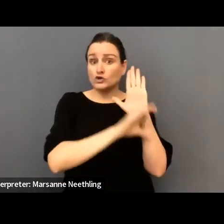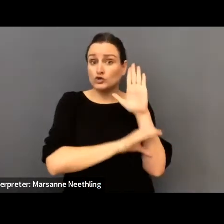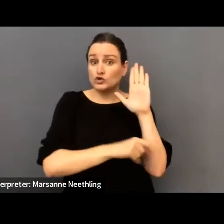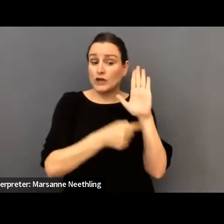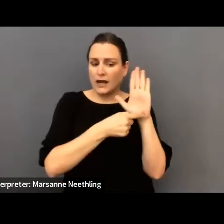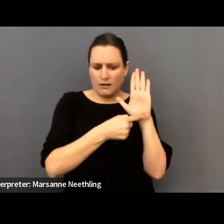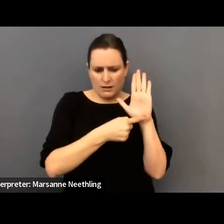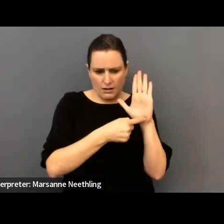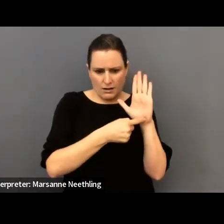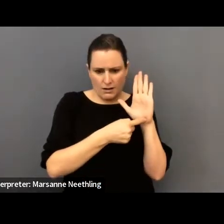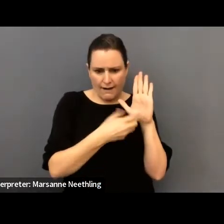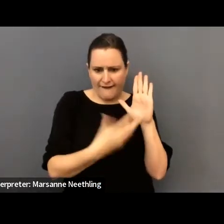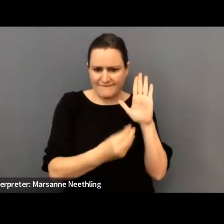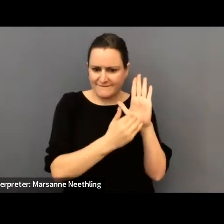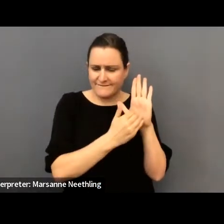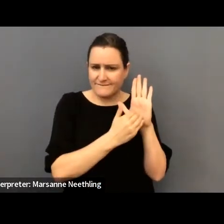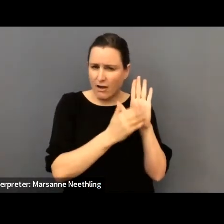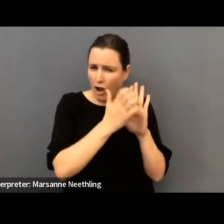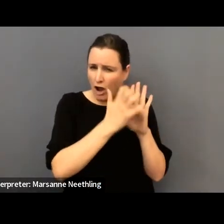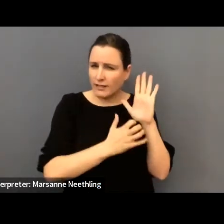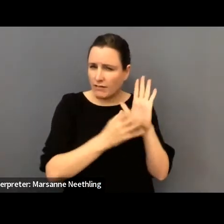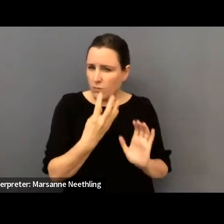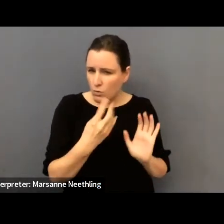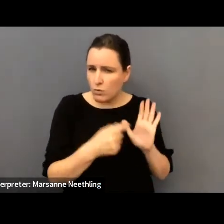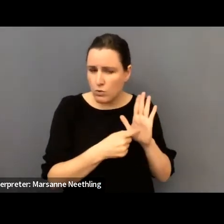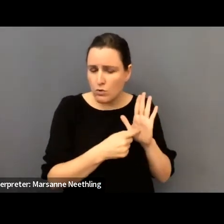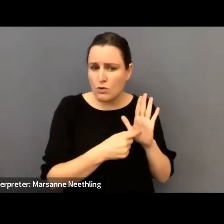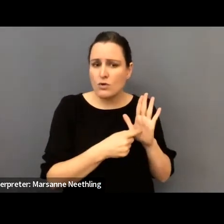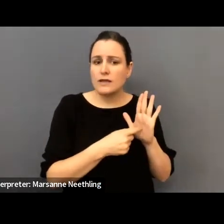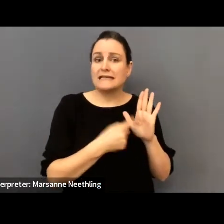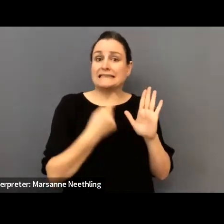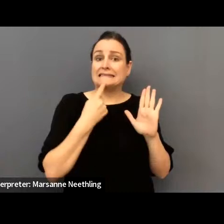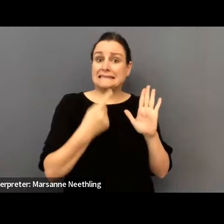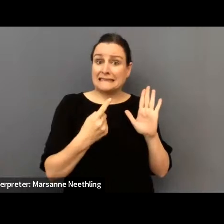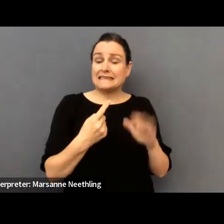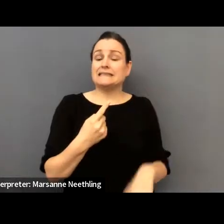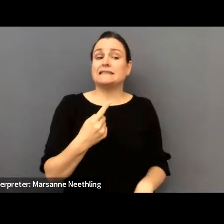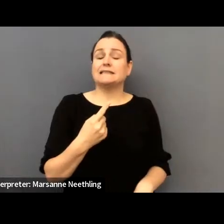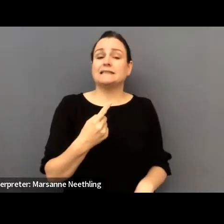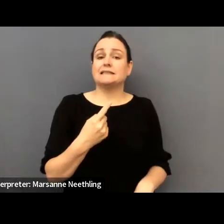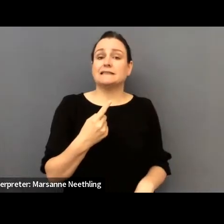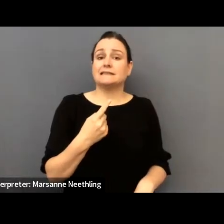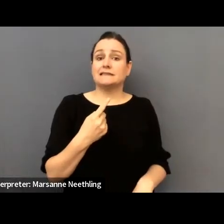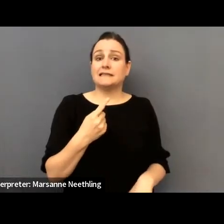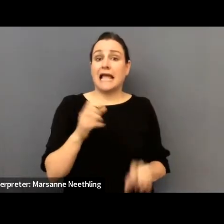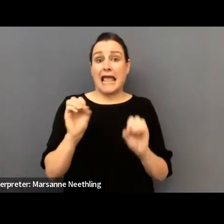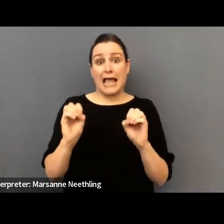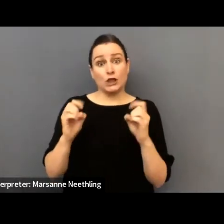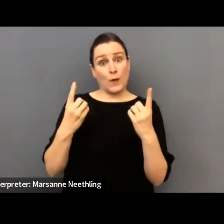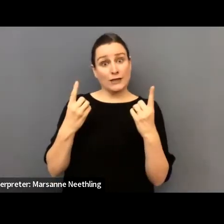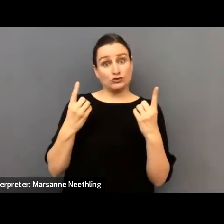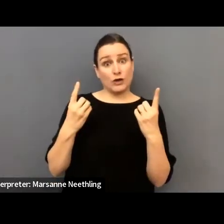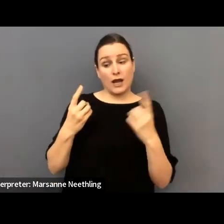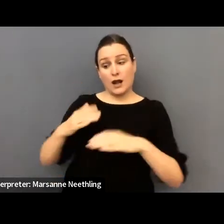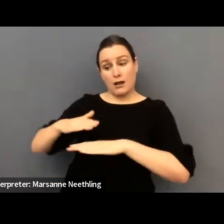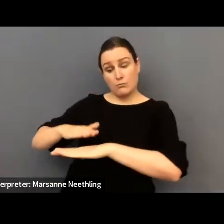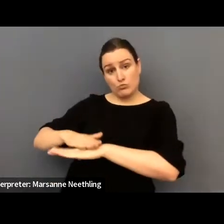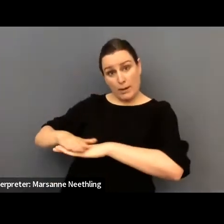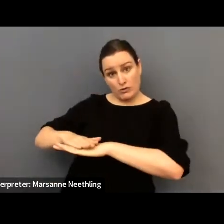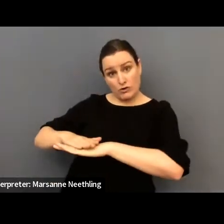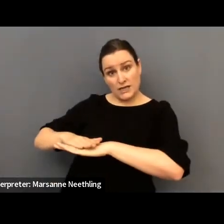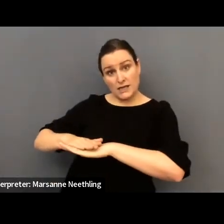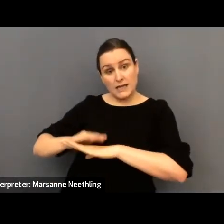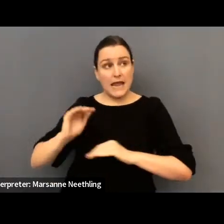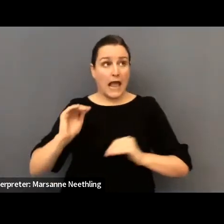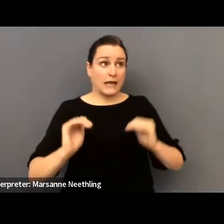to making education both at primary and tertiary levels accessible to all, is